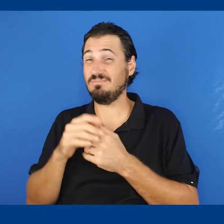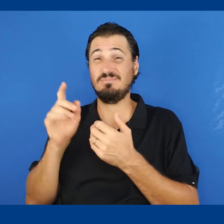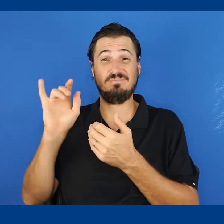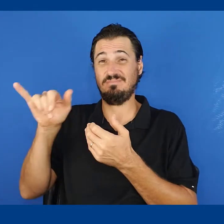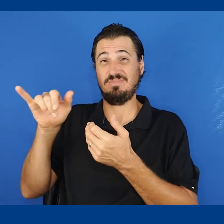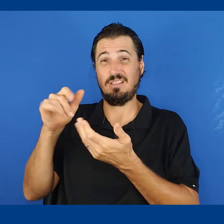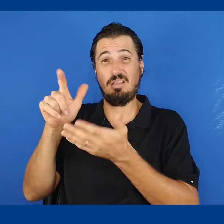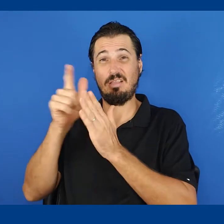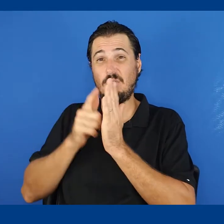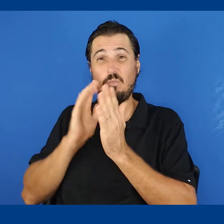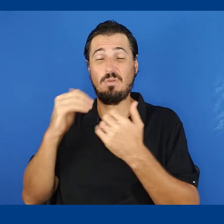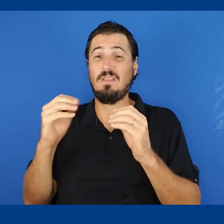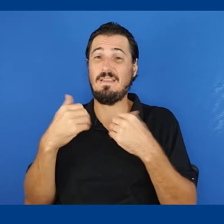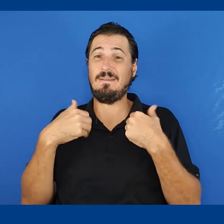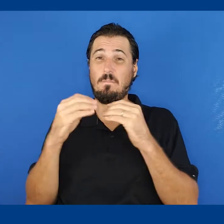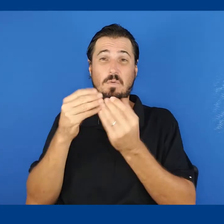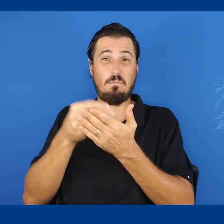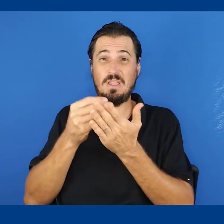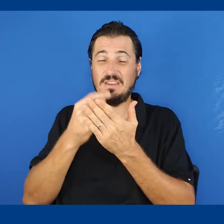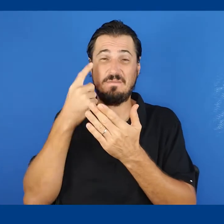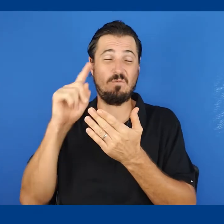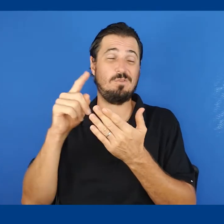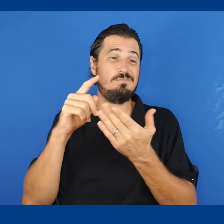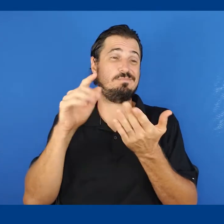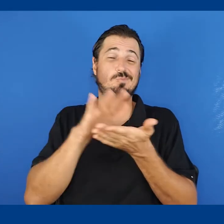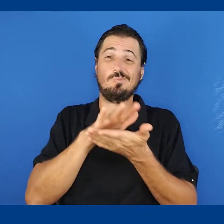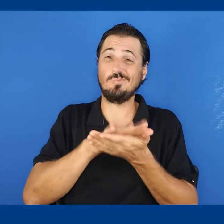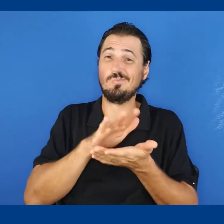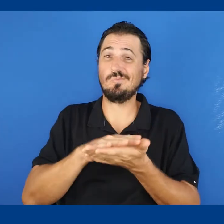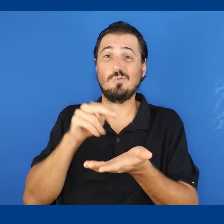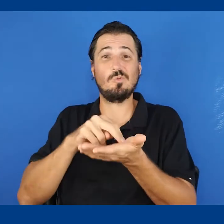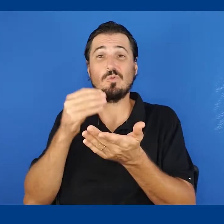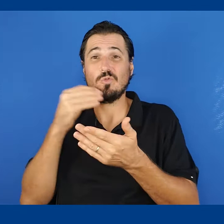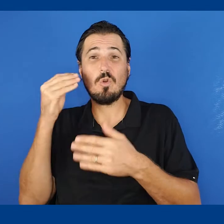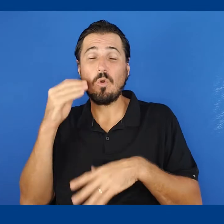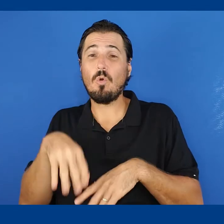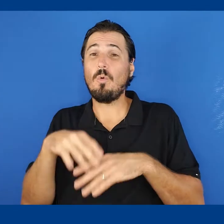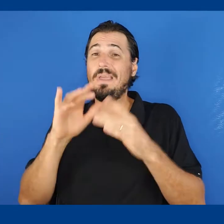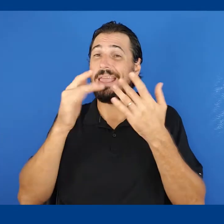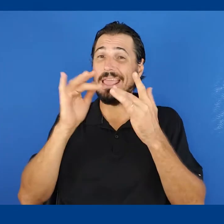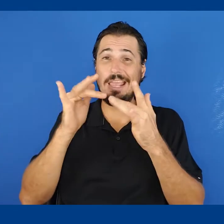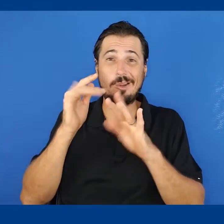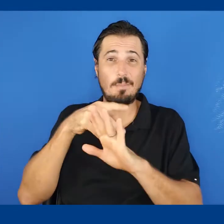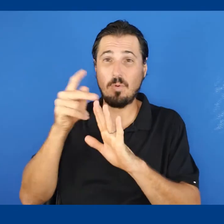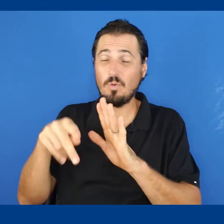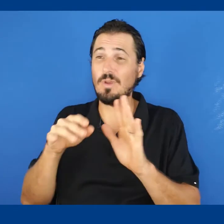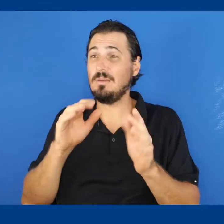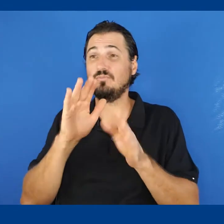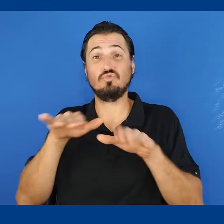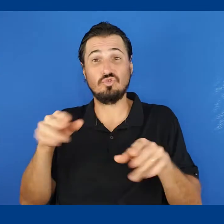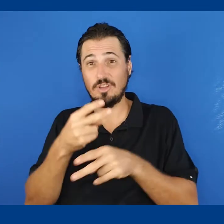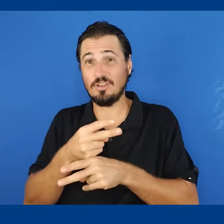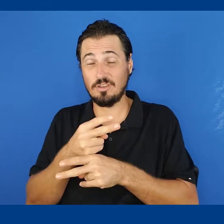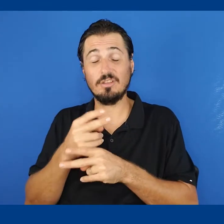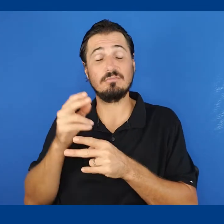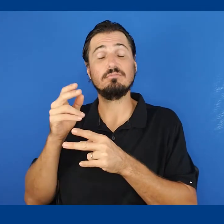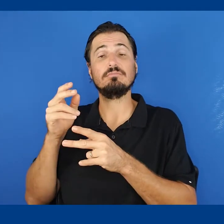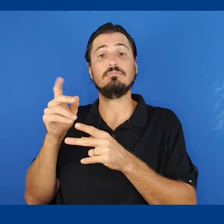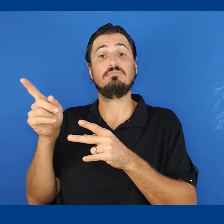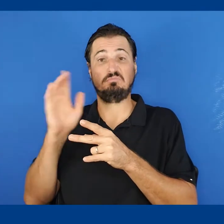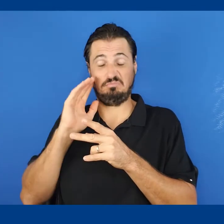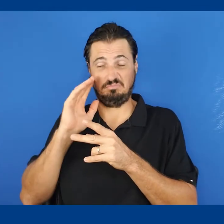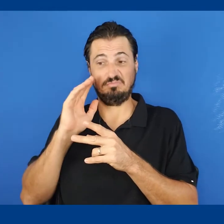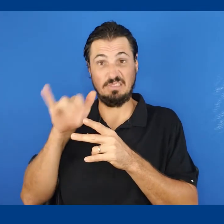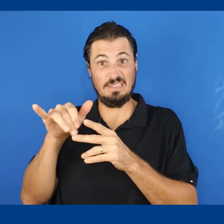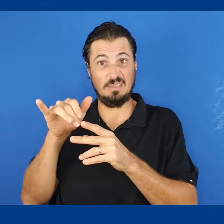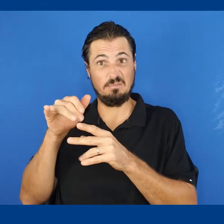schools, small businesses, nursing homes, broadband services, and childcare. The package includes an expansion of the